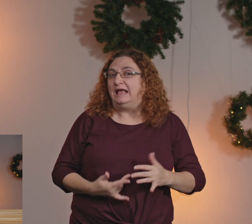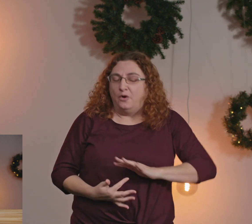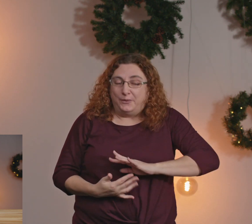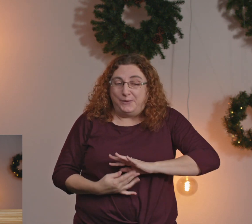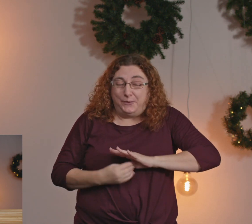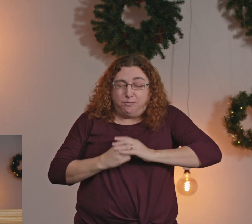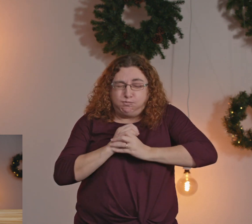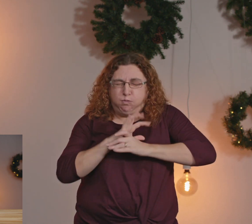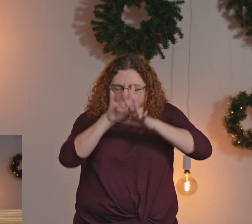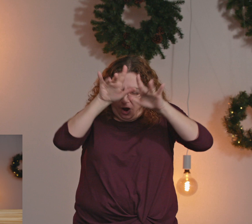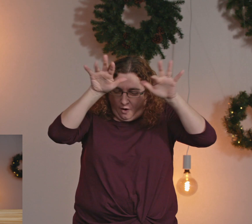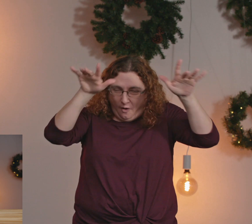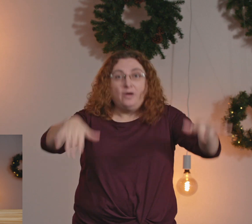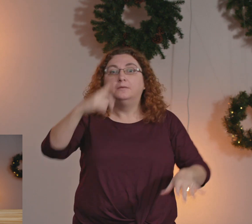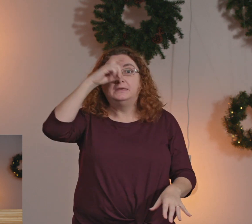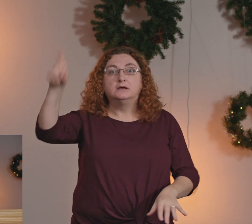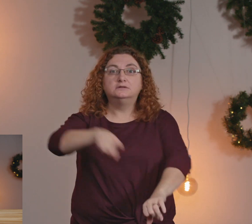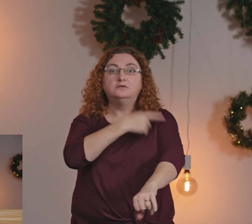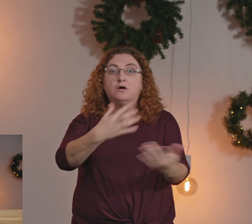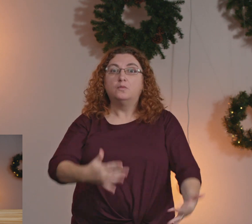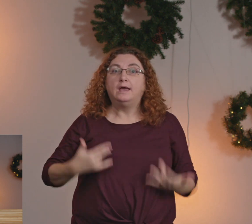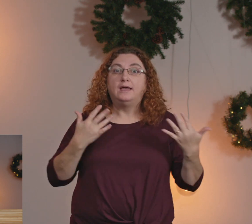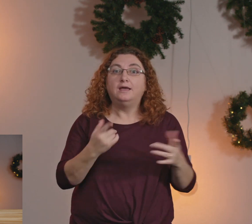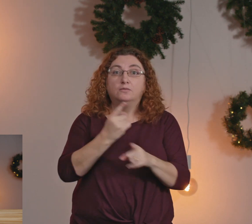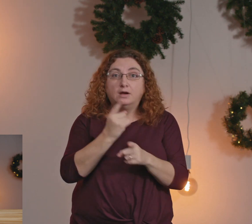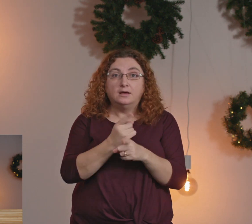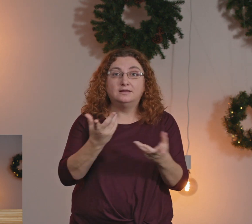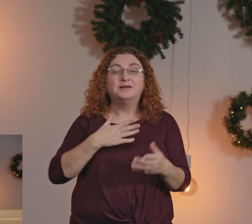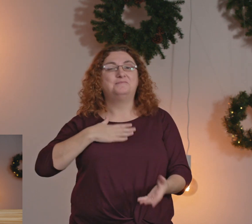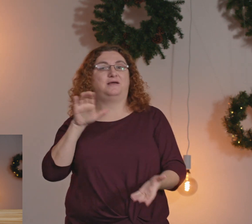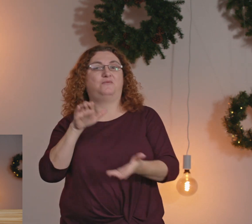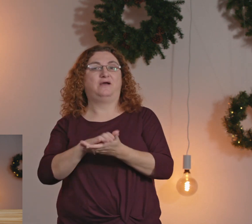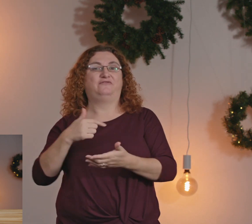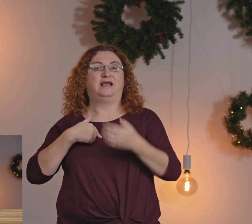just exploded because of how long they had waited. My wife and I,